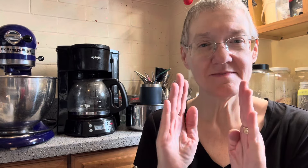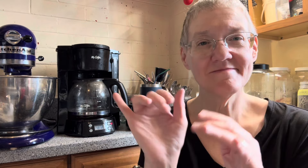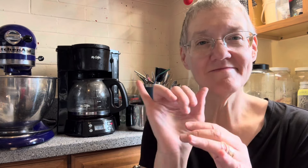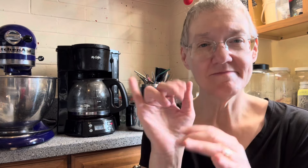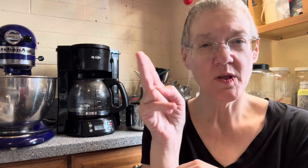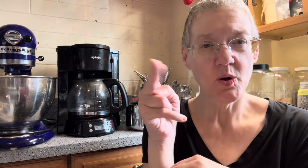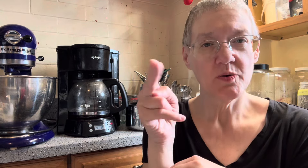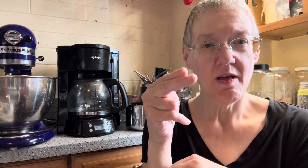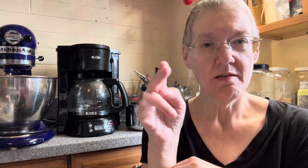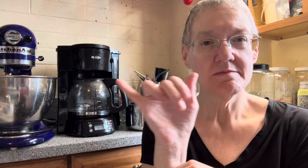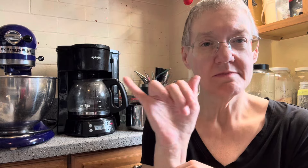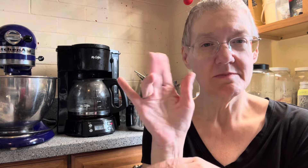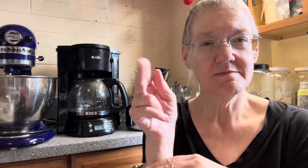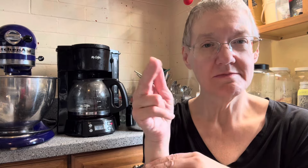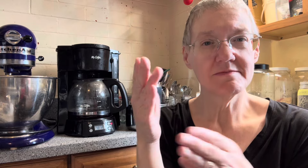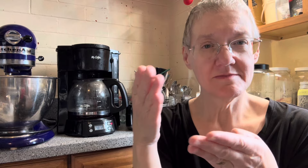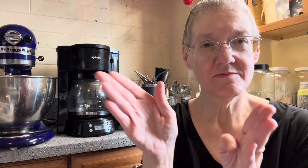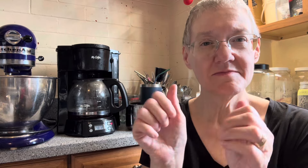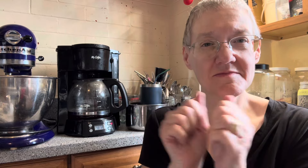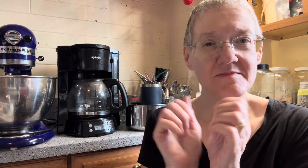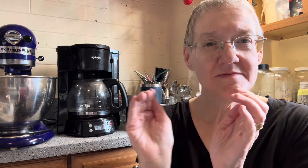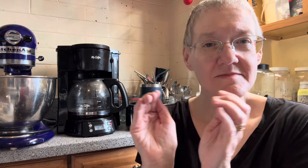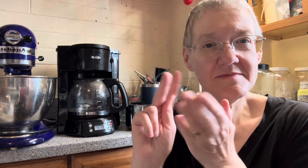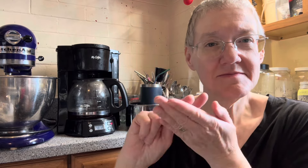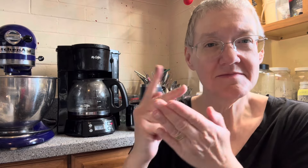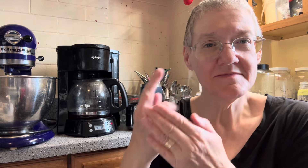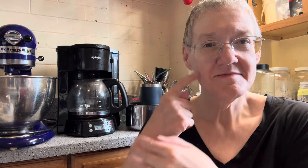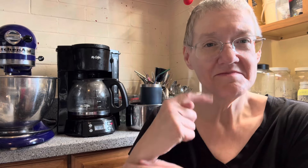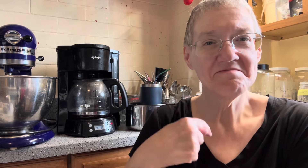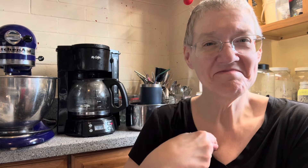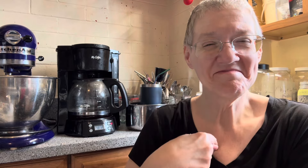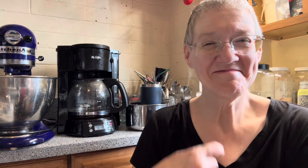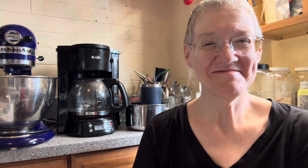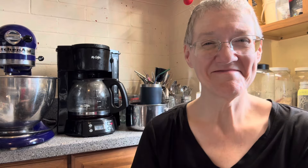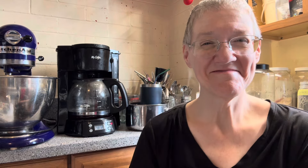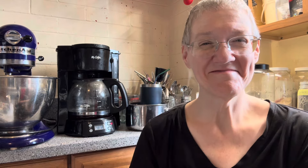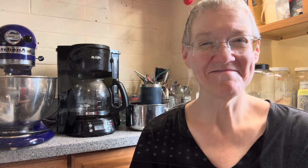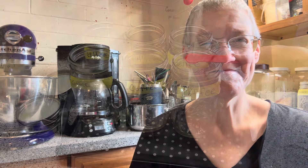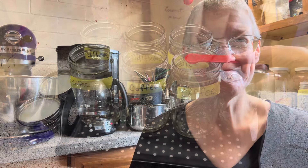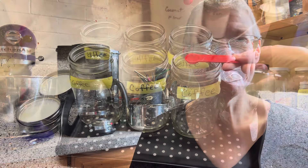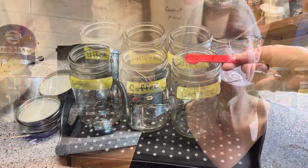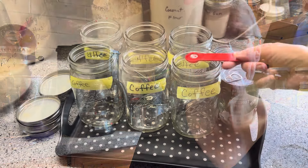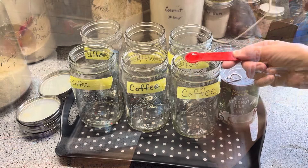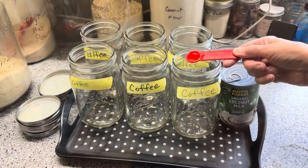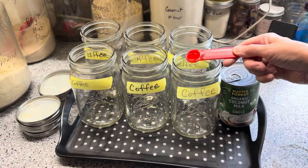cancer housing plaza. It'll be like a hotel room with a small kitchenette for me.